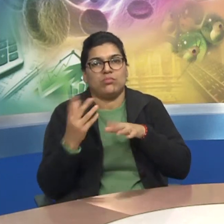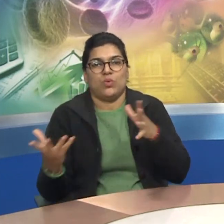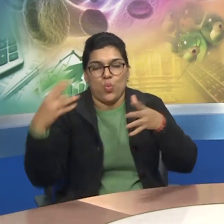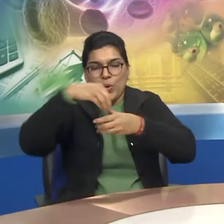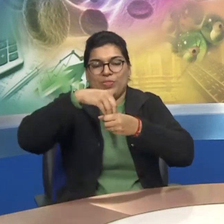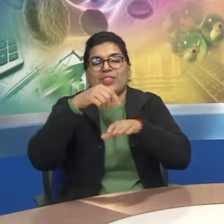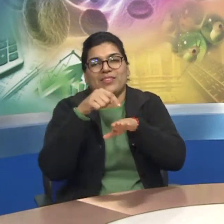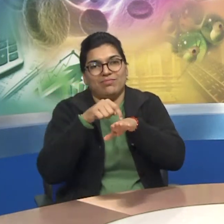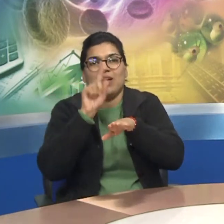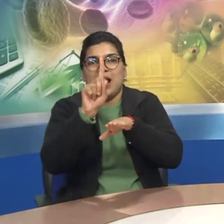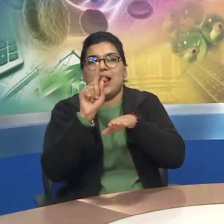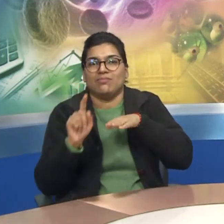environment